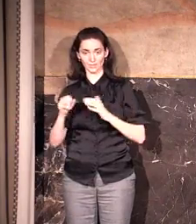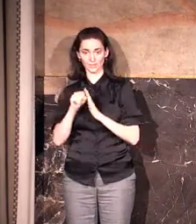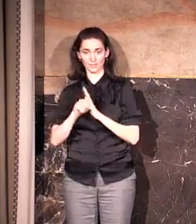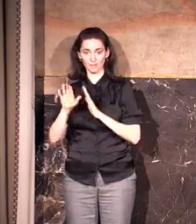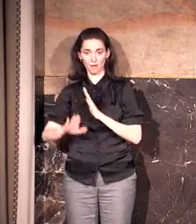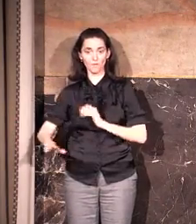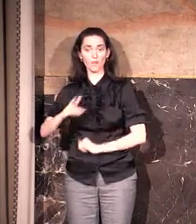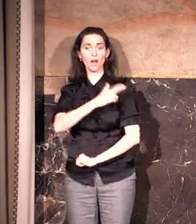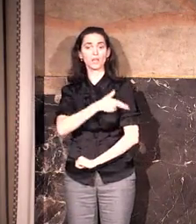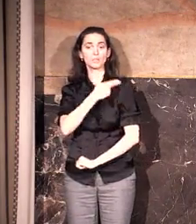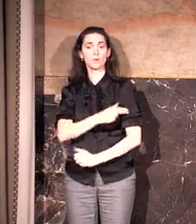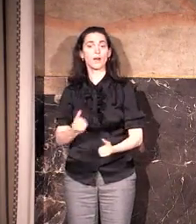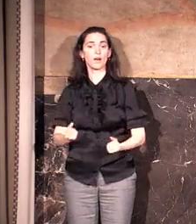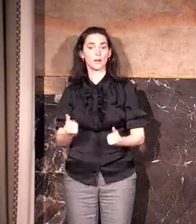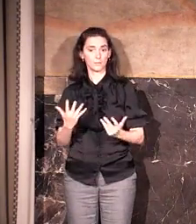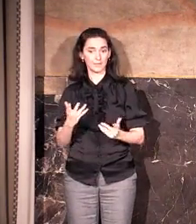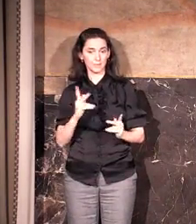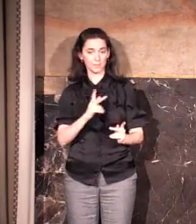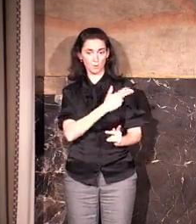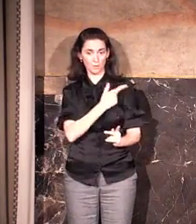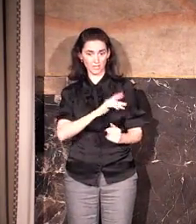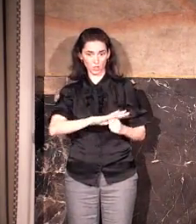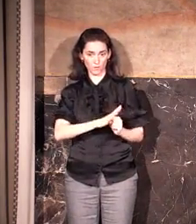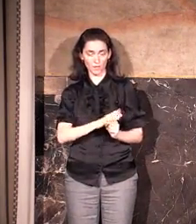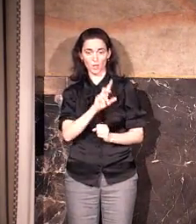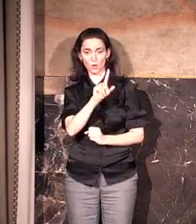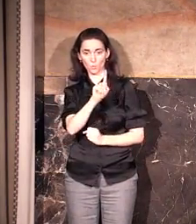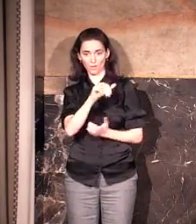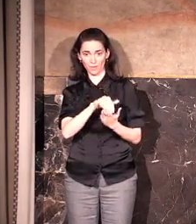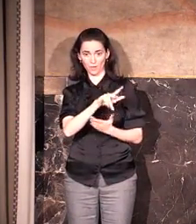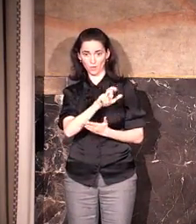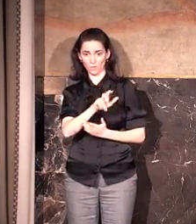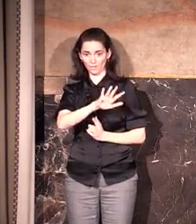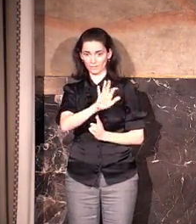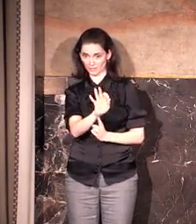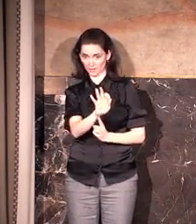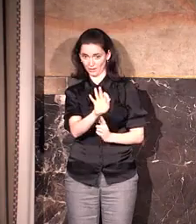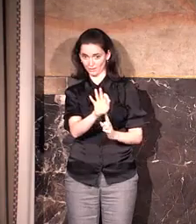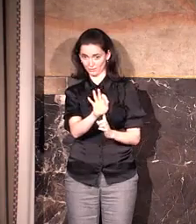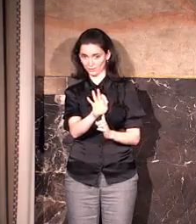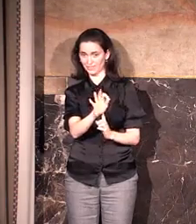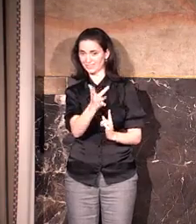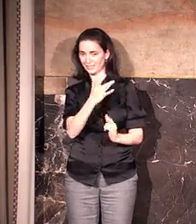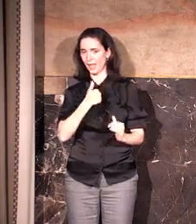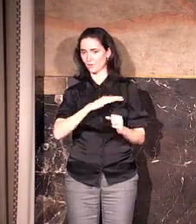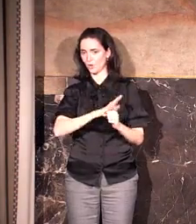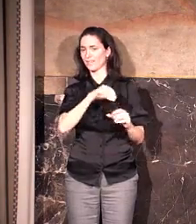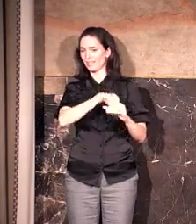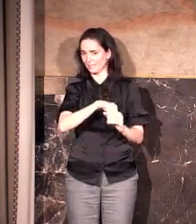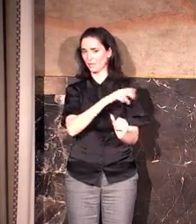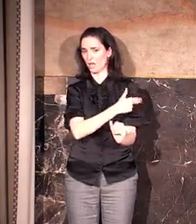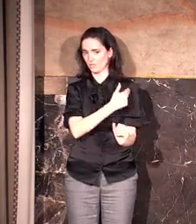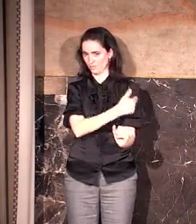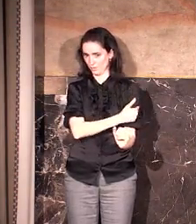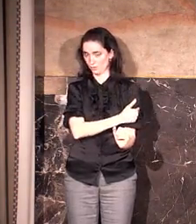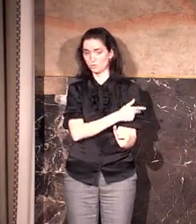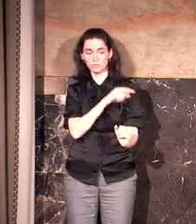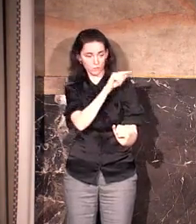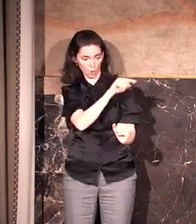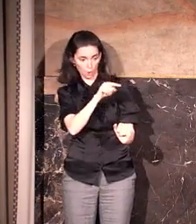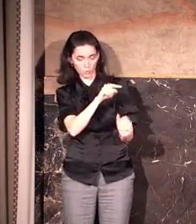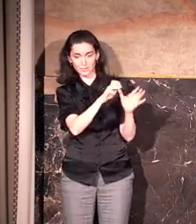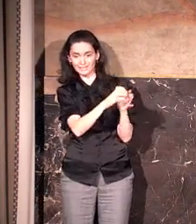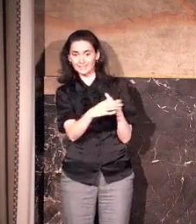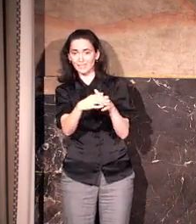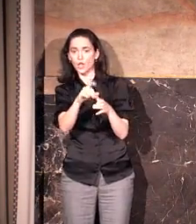state 1,359 patients with COVID-19, and 185 of those are